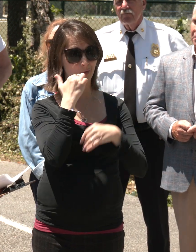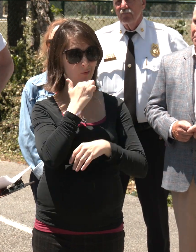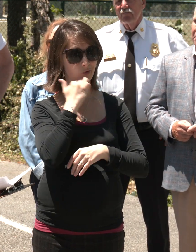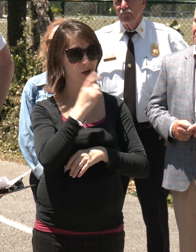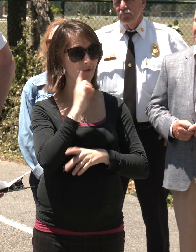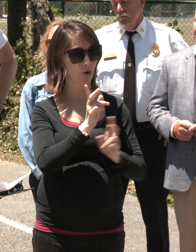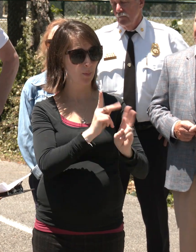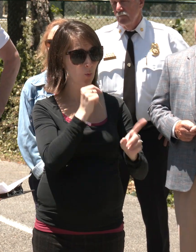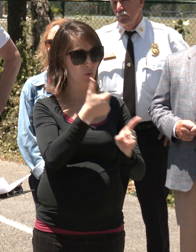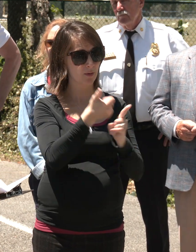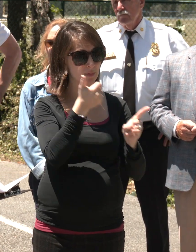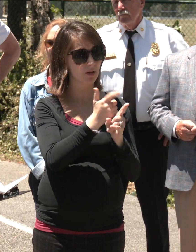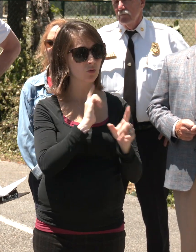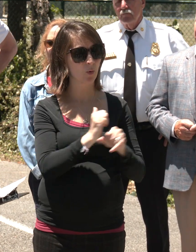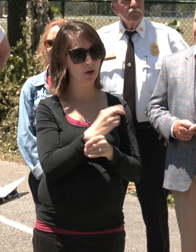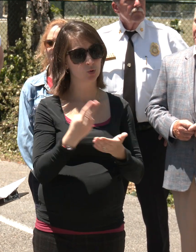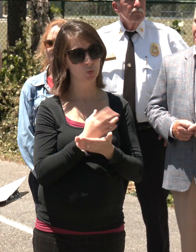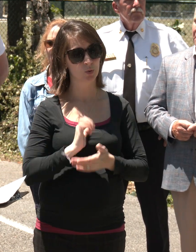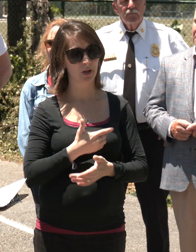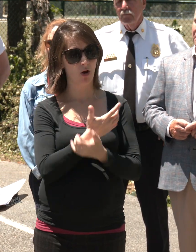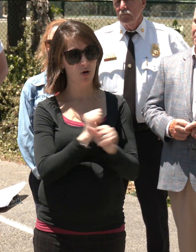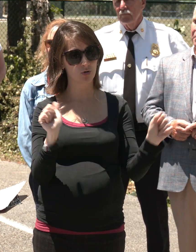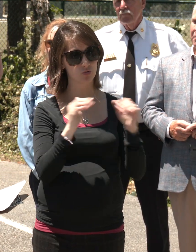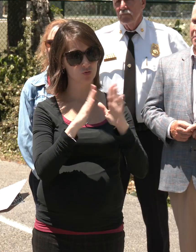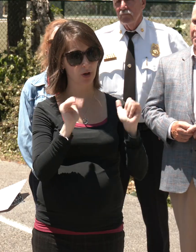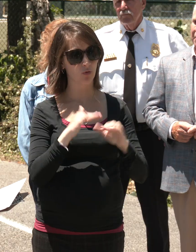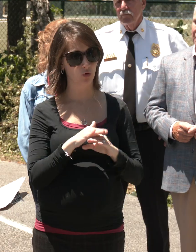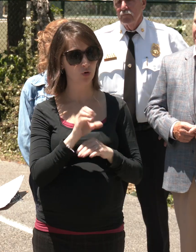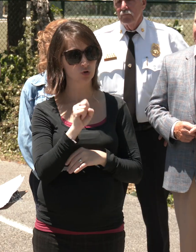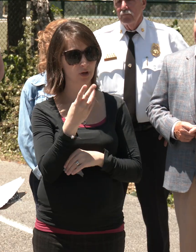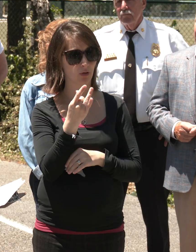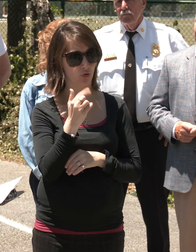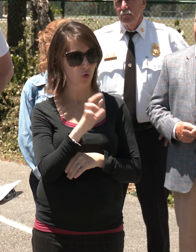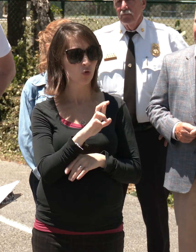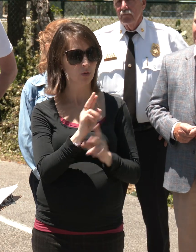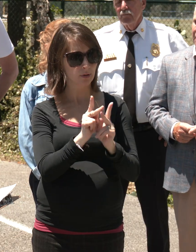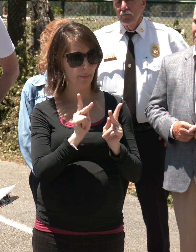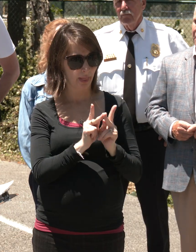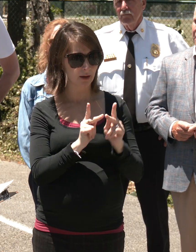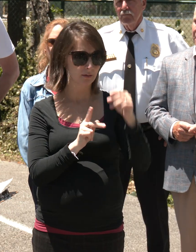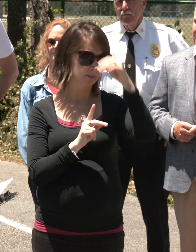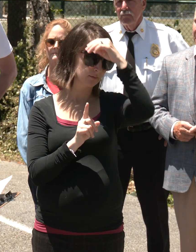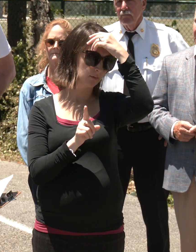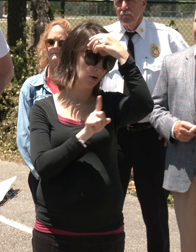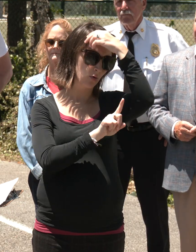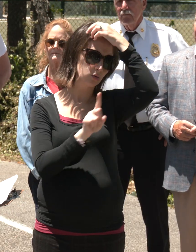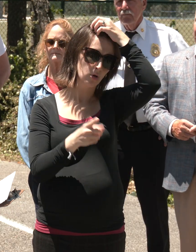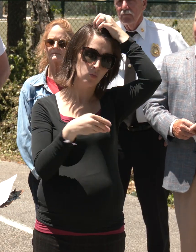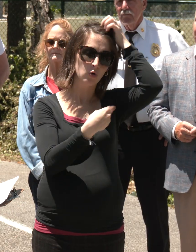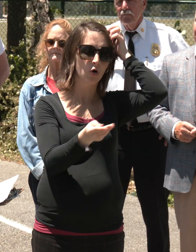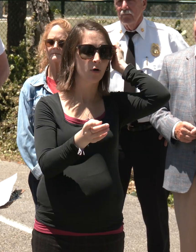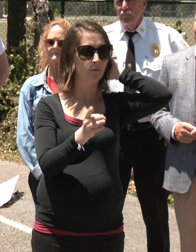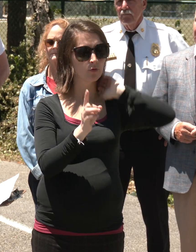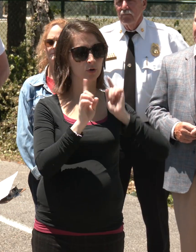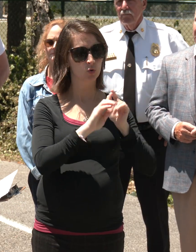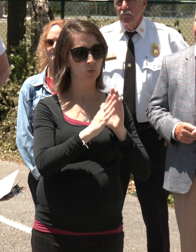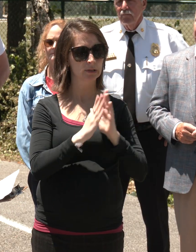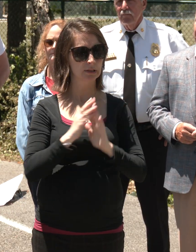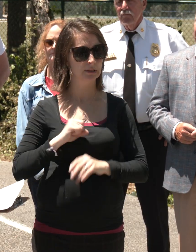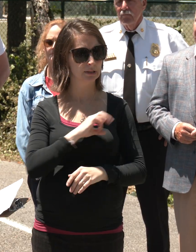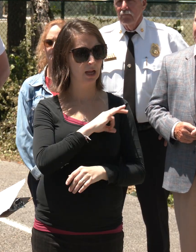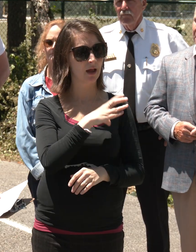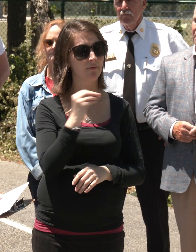are utilizing our shelter space. We're also offering this to city staff and